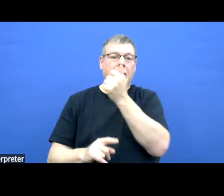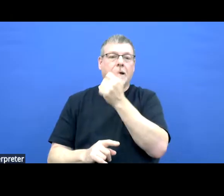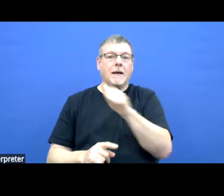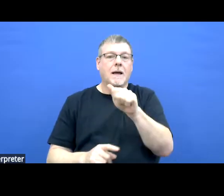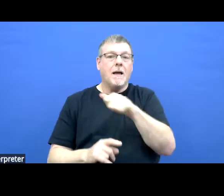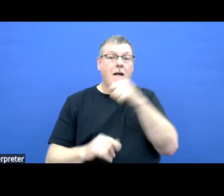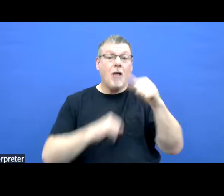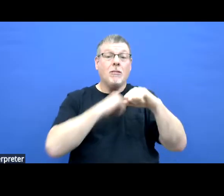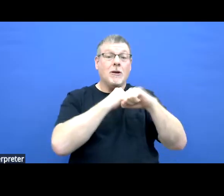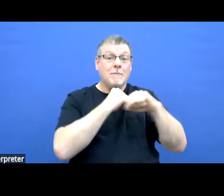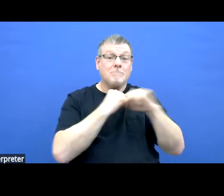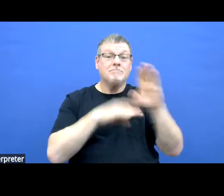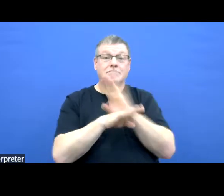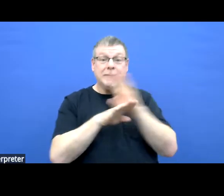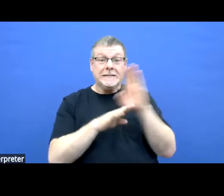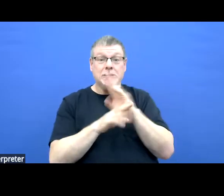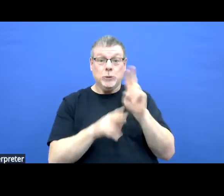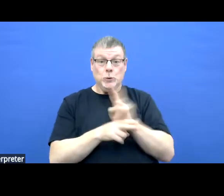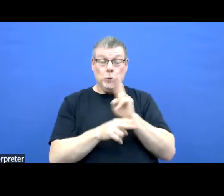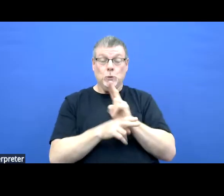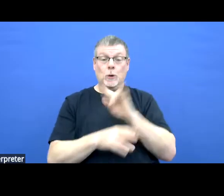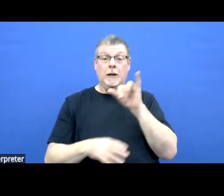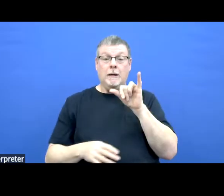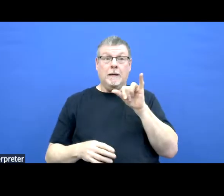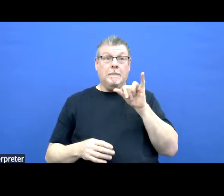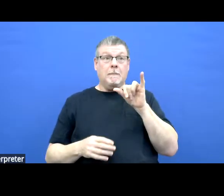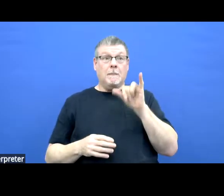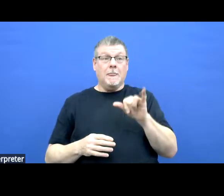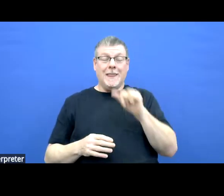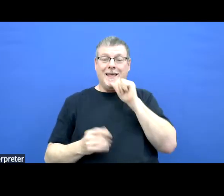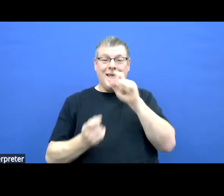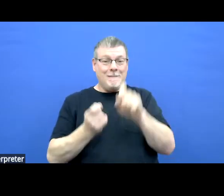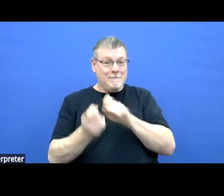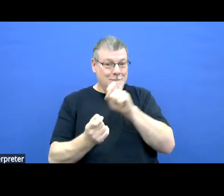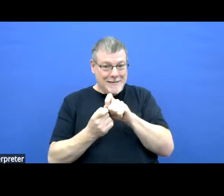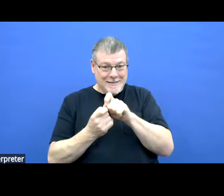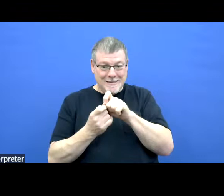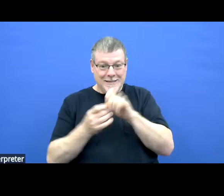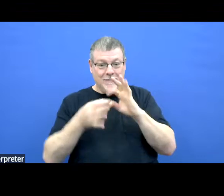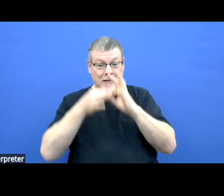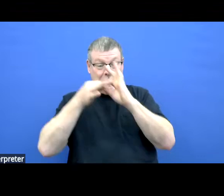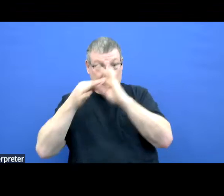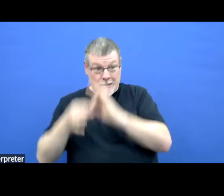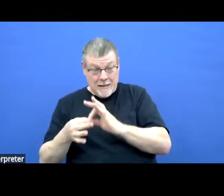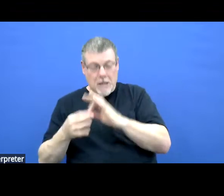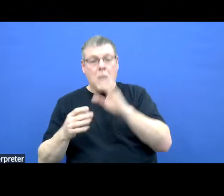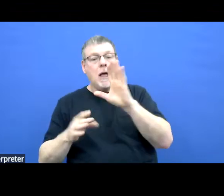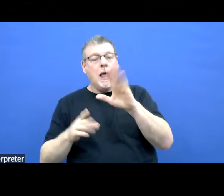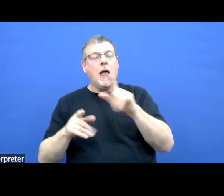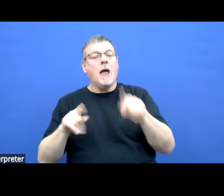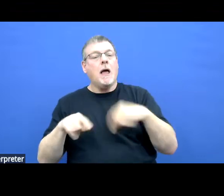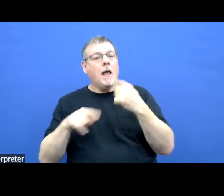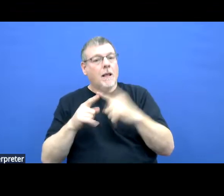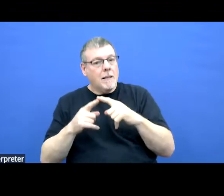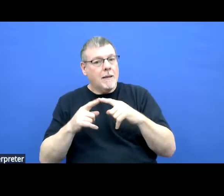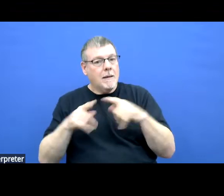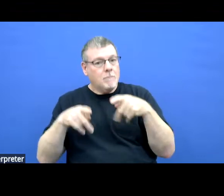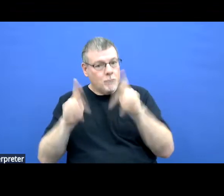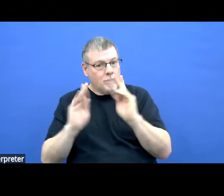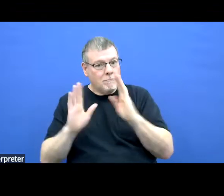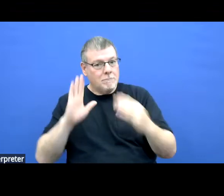other commercial or business use that is not specifically enumerated herein unless prohibited